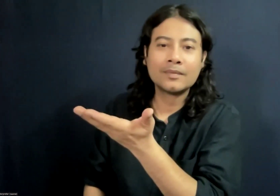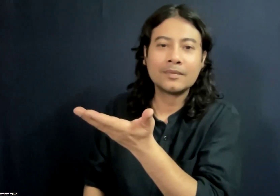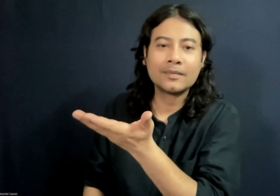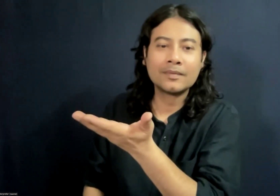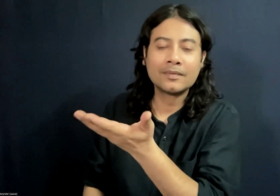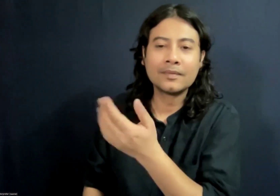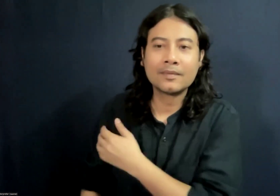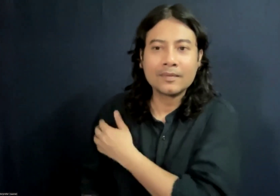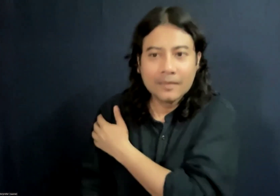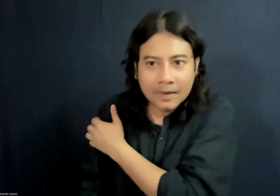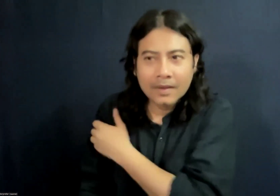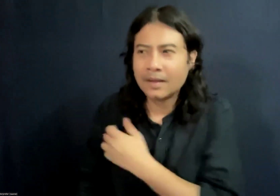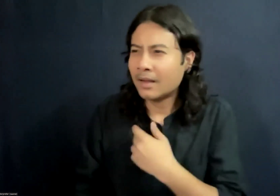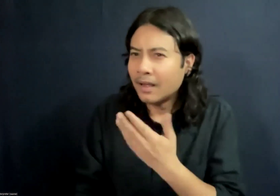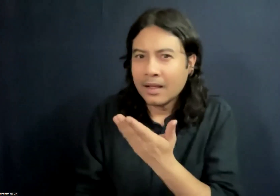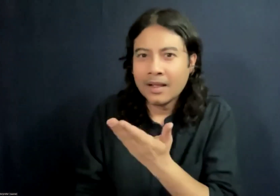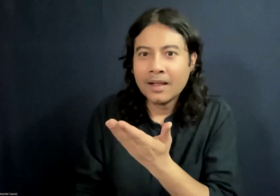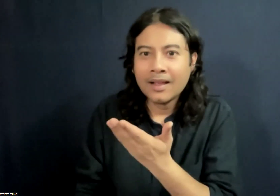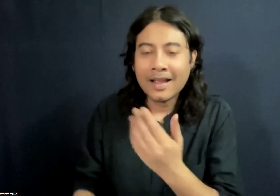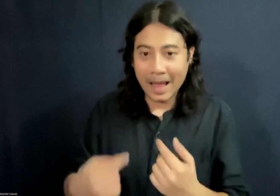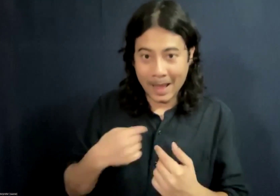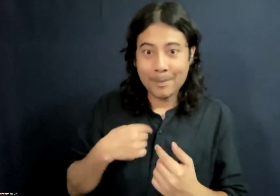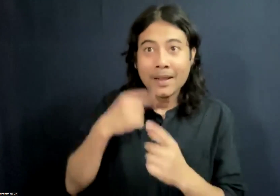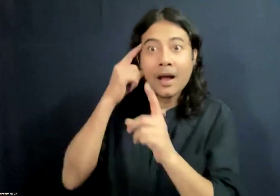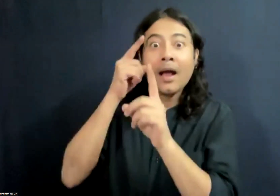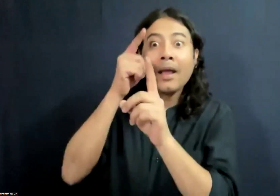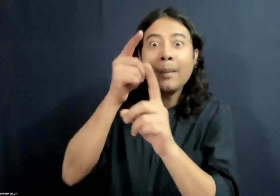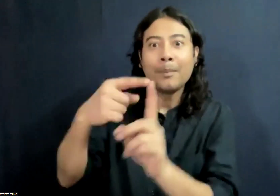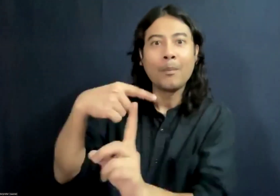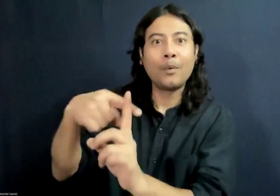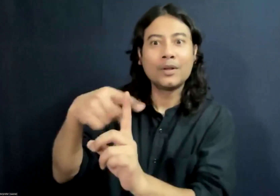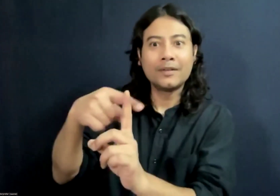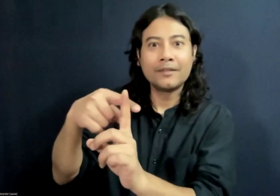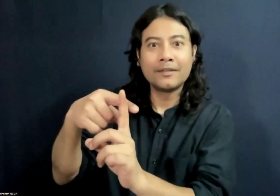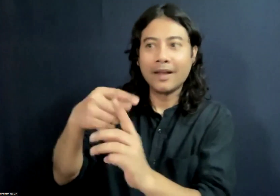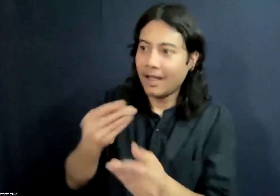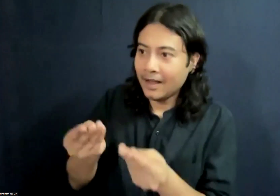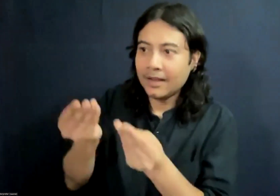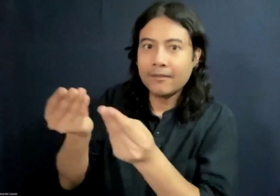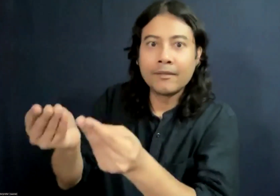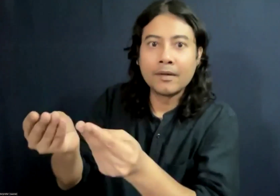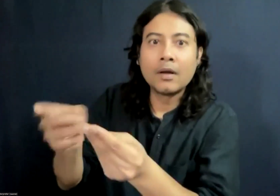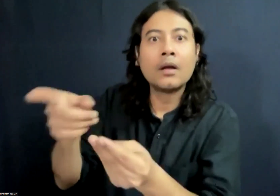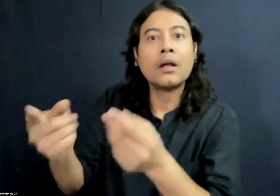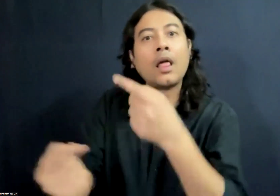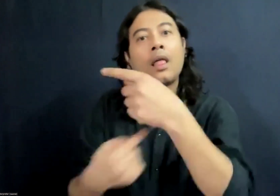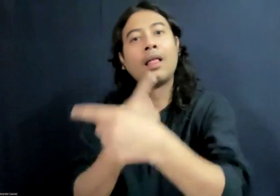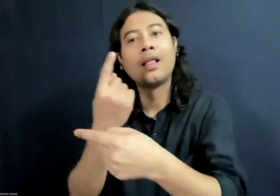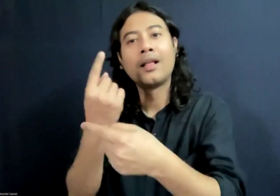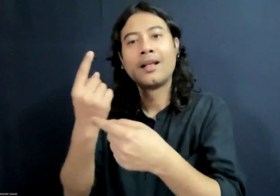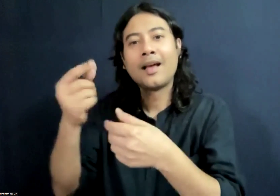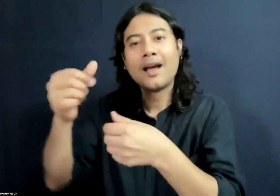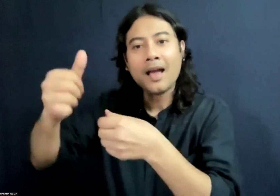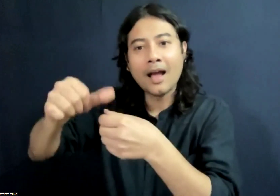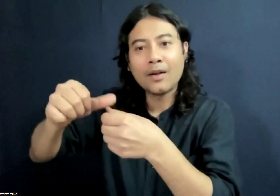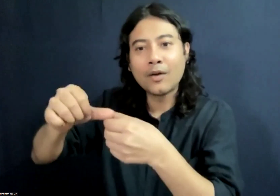So like that, your charity has become waste. So charity to the poor is, sometimes we feel that, oh,